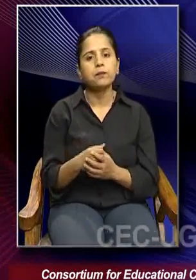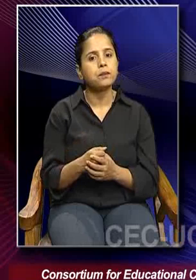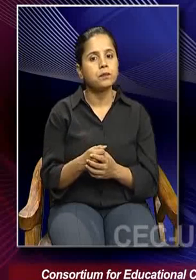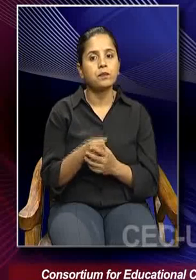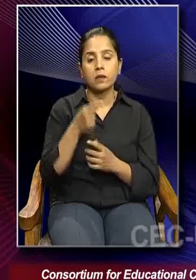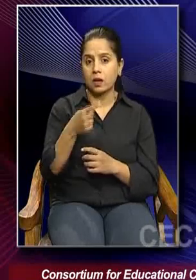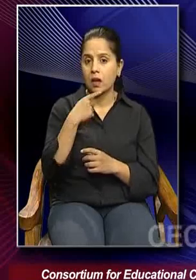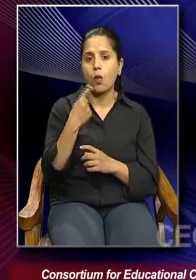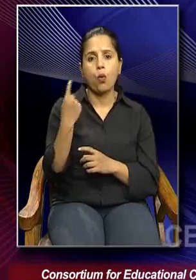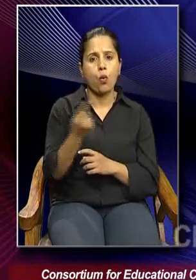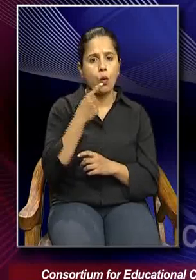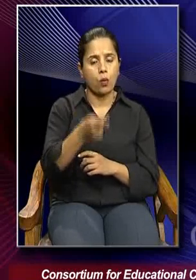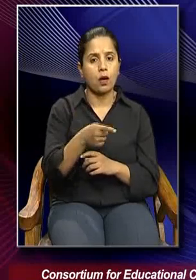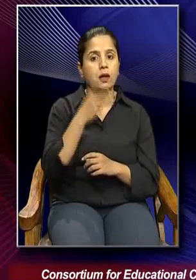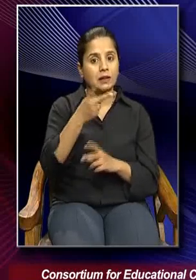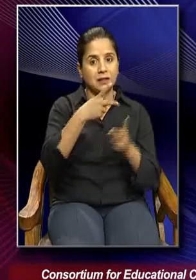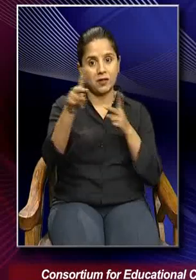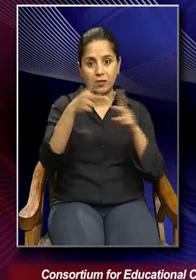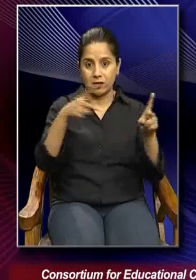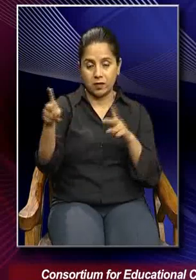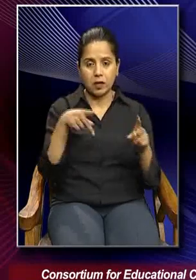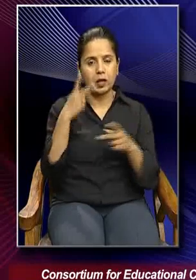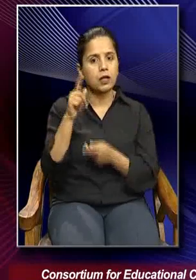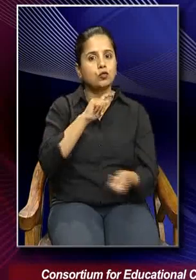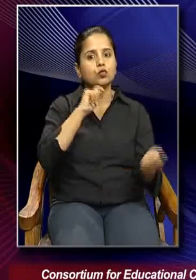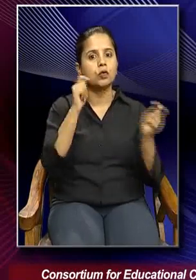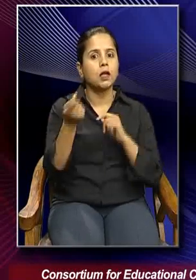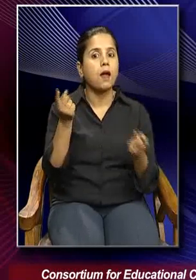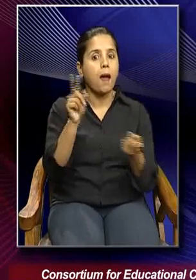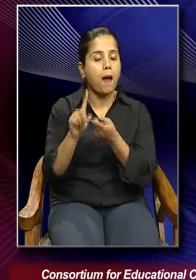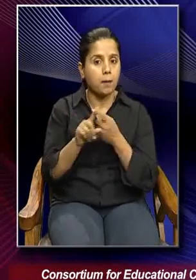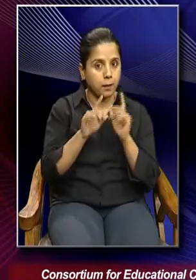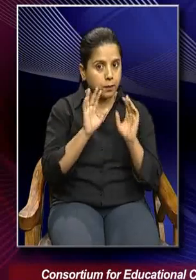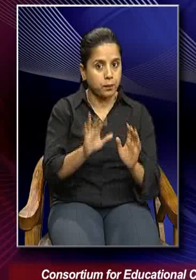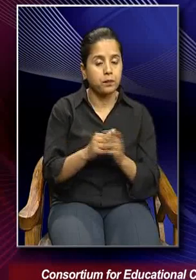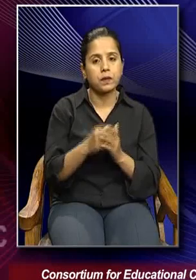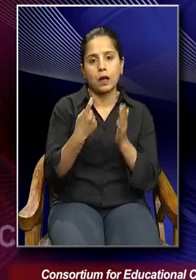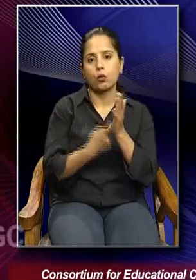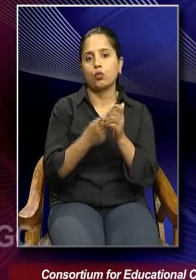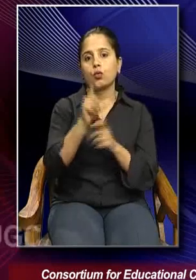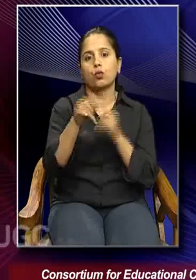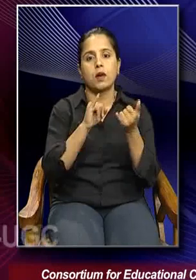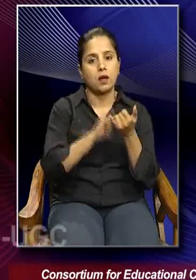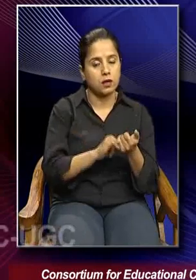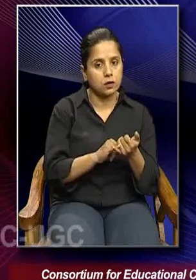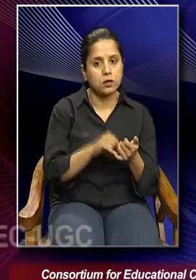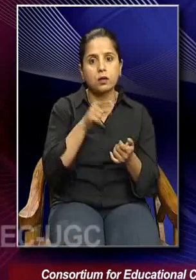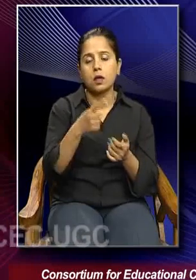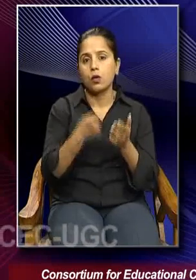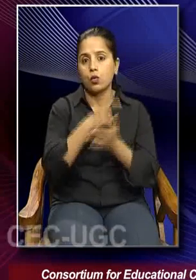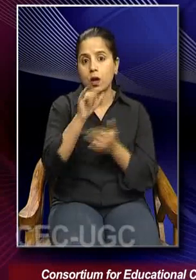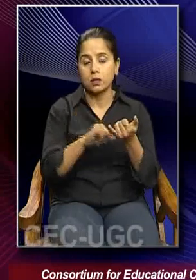So, it is only when heterogeneous change takes place in the Rajas, and Rajas it